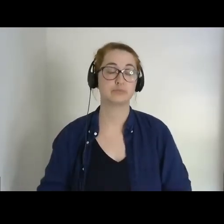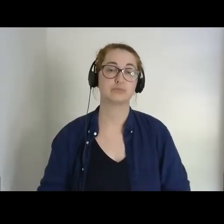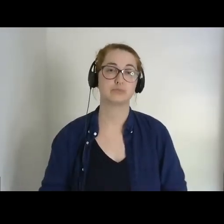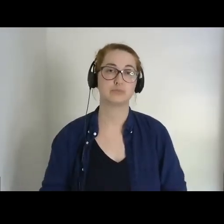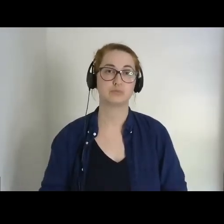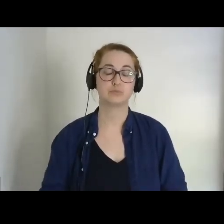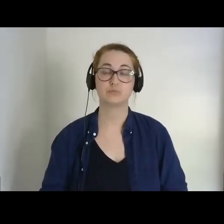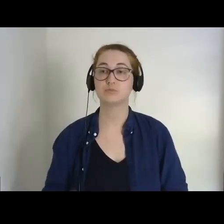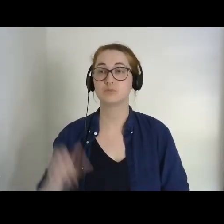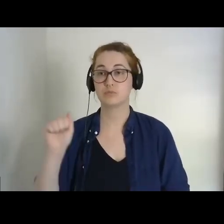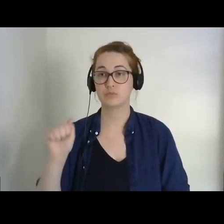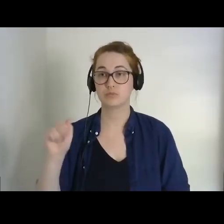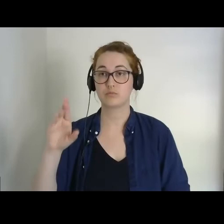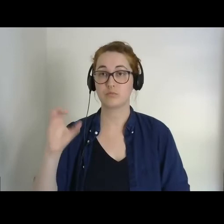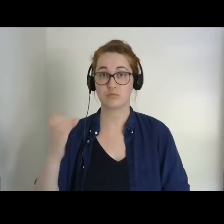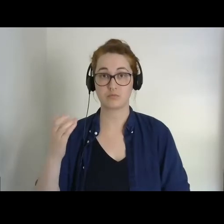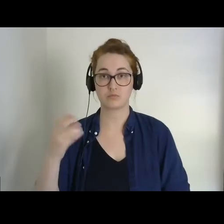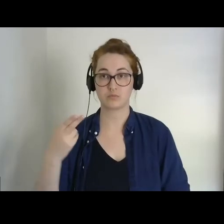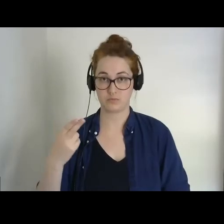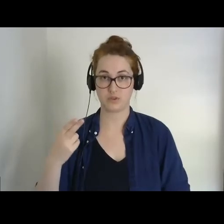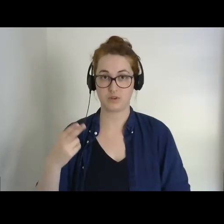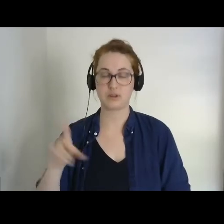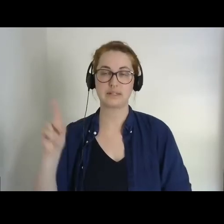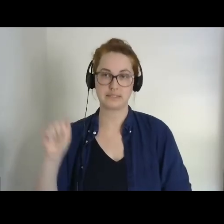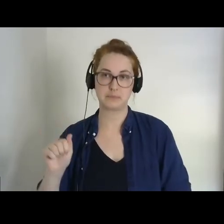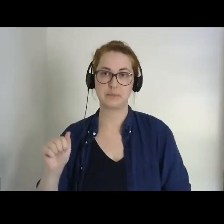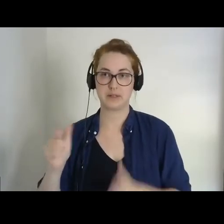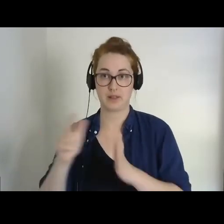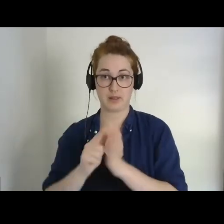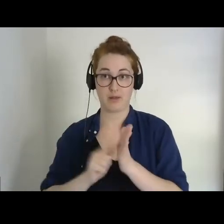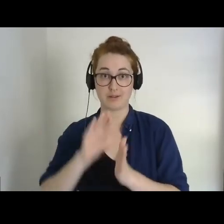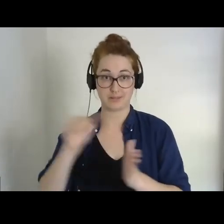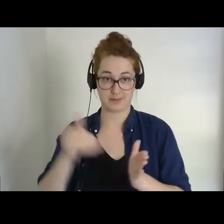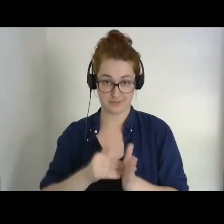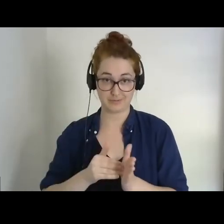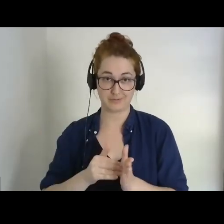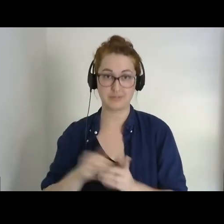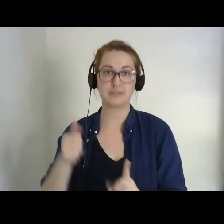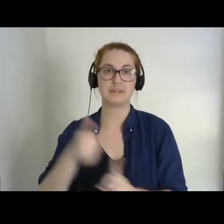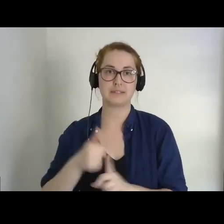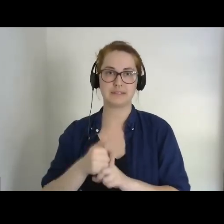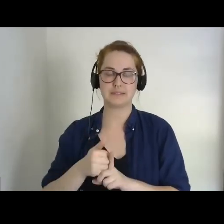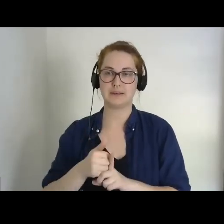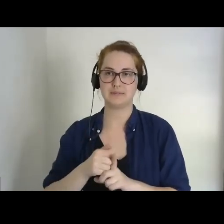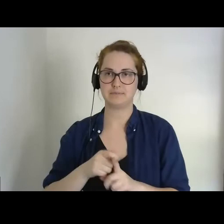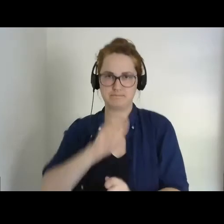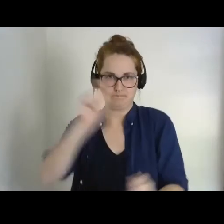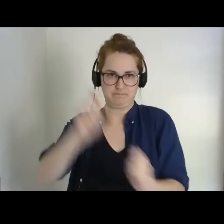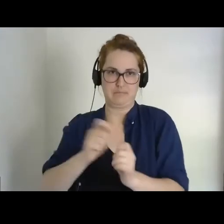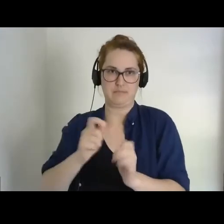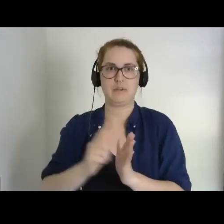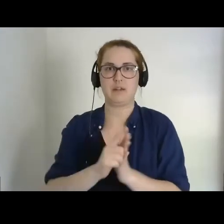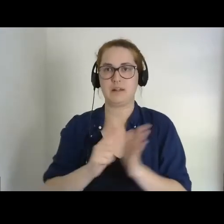So Arch Disability Law Center, or Arch as we call it for short, is a specialty legal aid clinic. And we